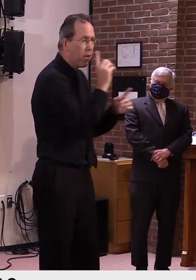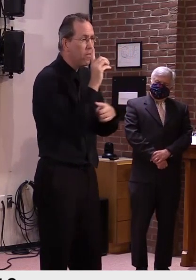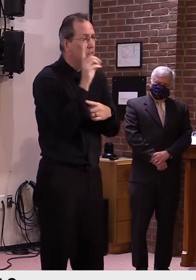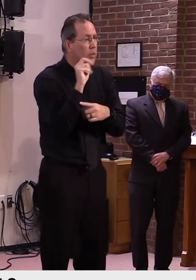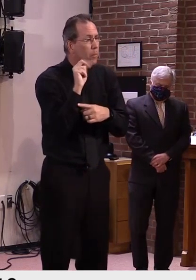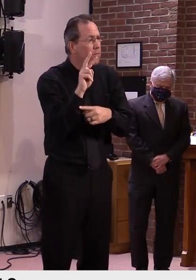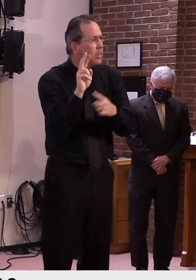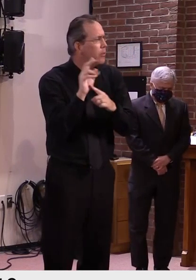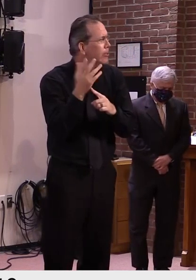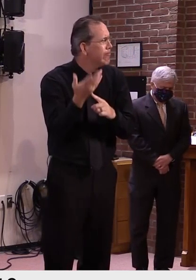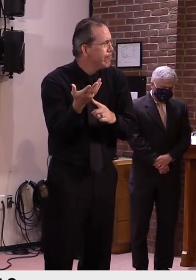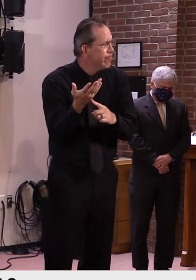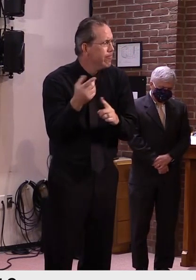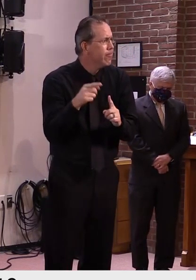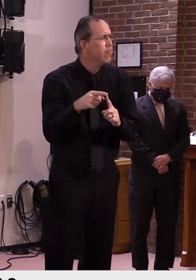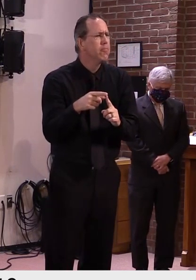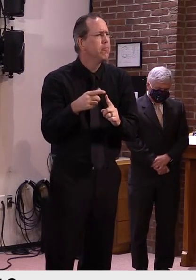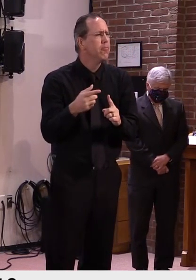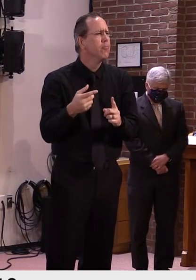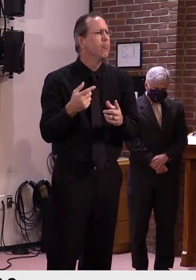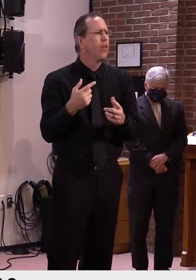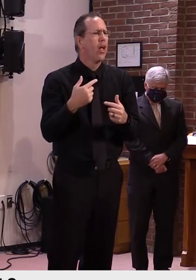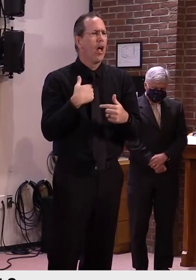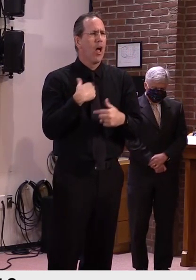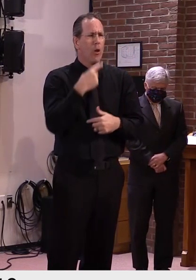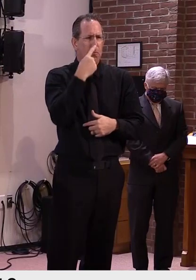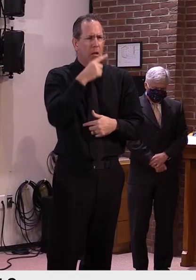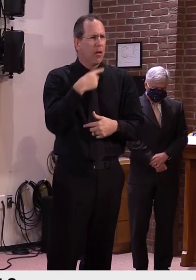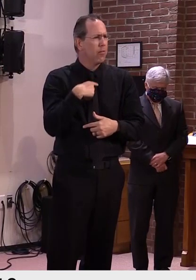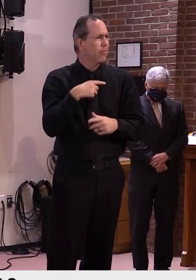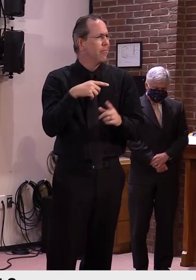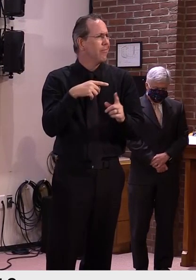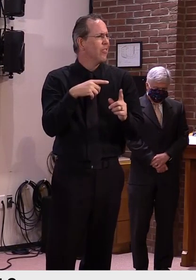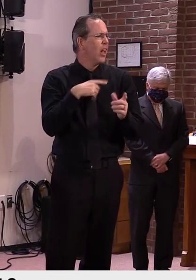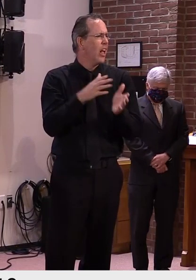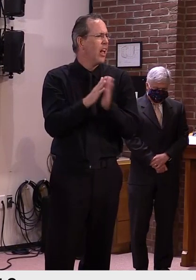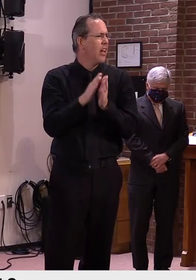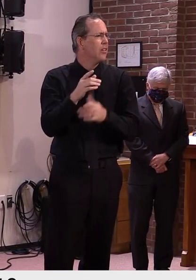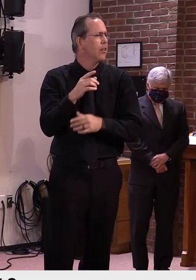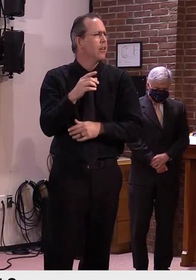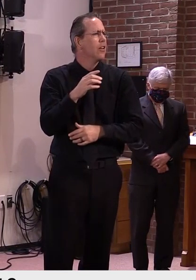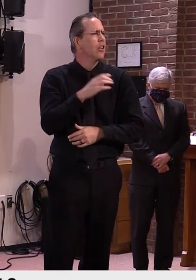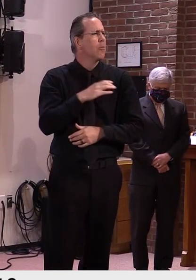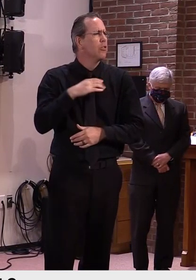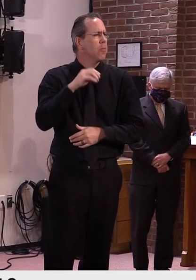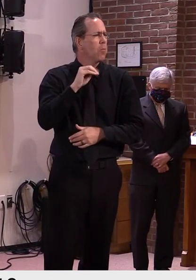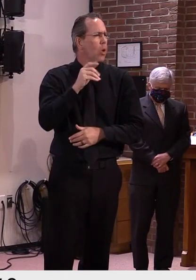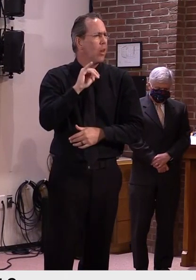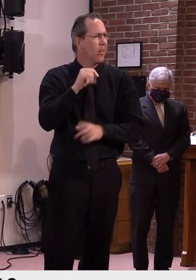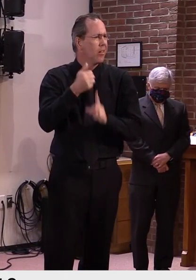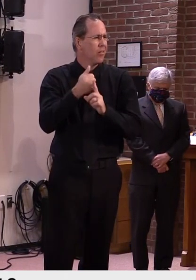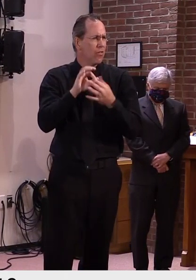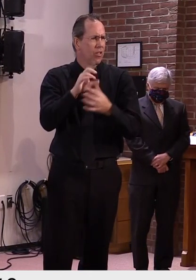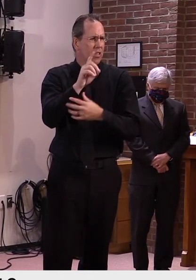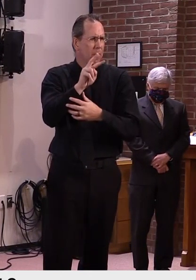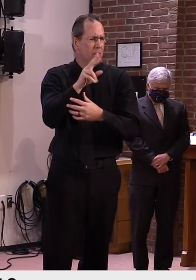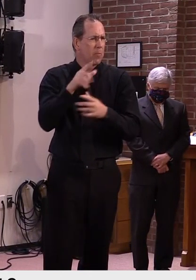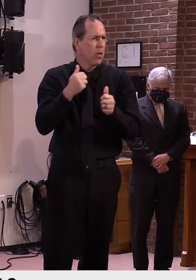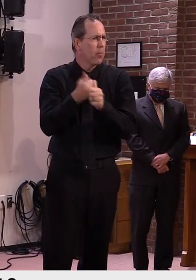of Commissioner Minoli to find out where we're at. But I think we caught up, and I believe you can make an